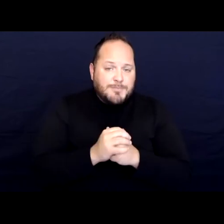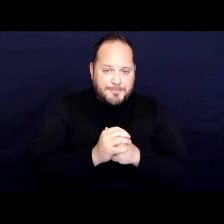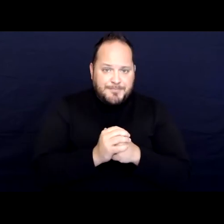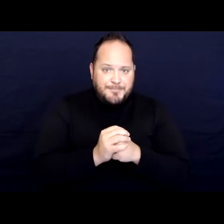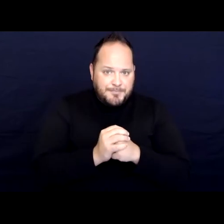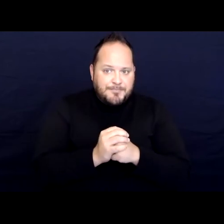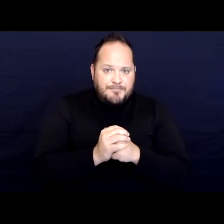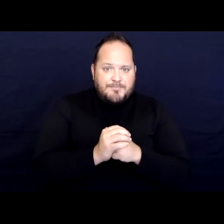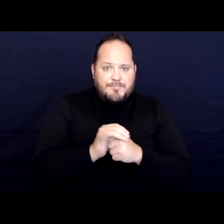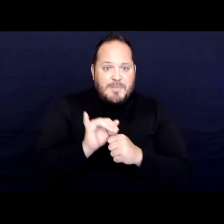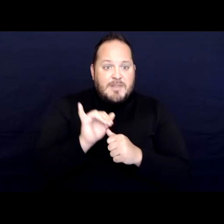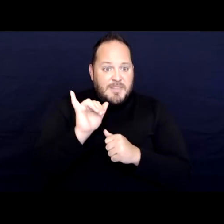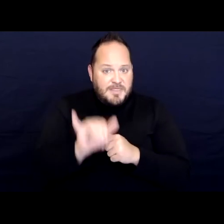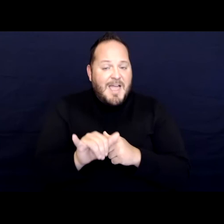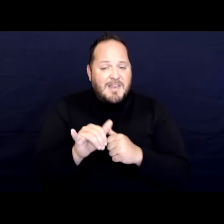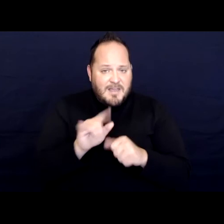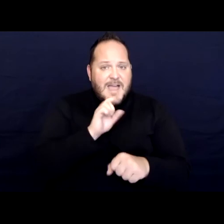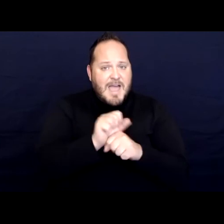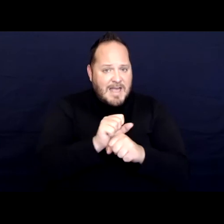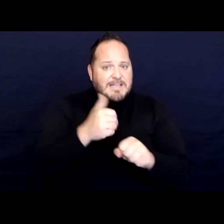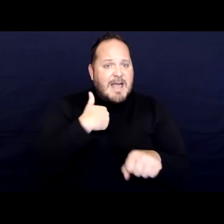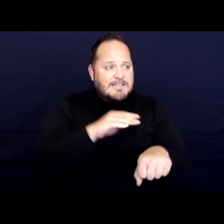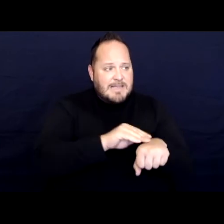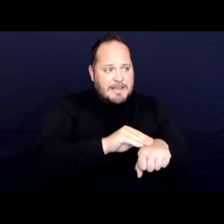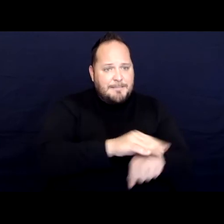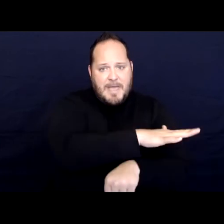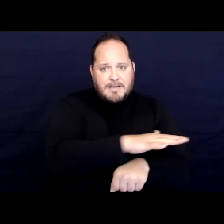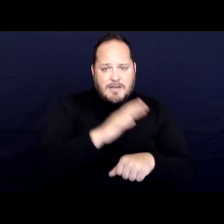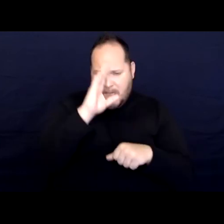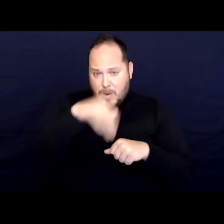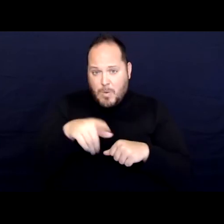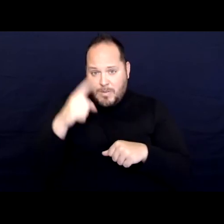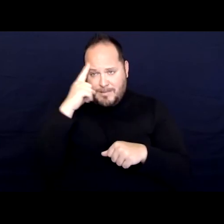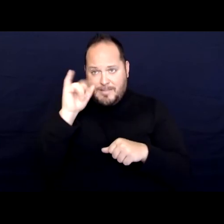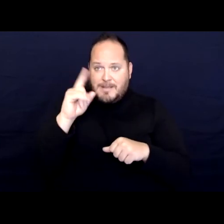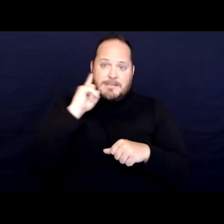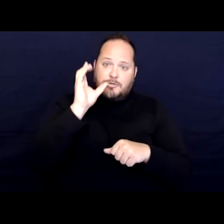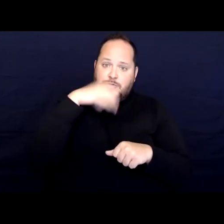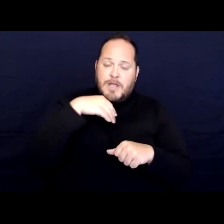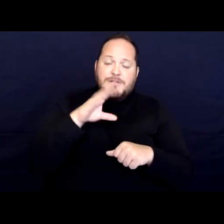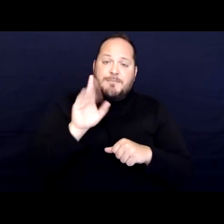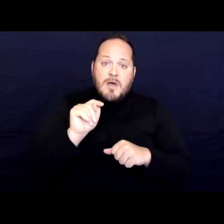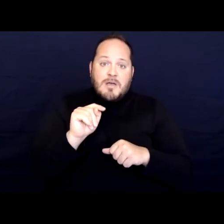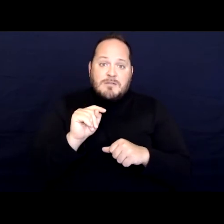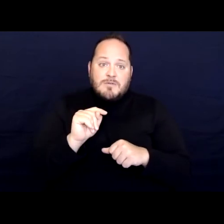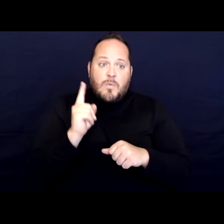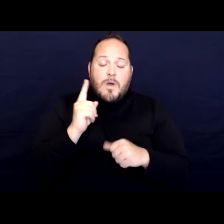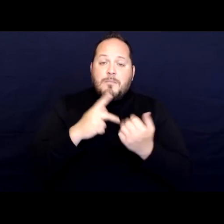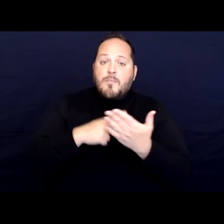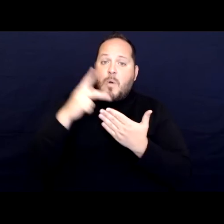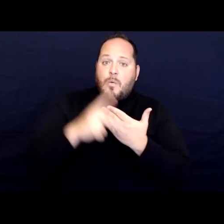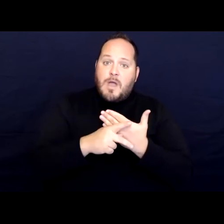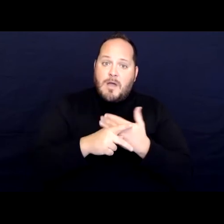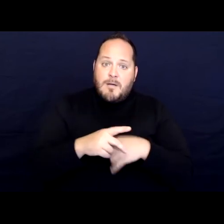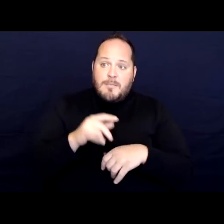And that has an impact. And I know it sounds strange, but one of the programs